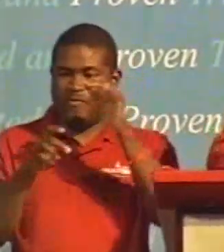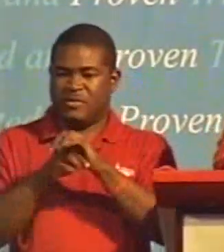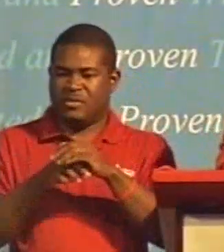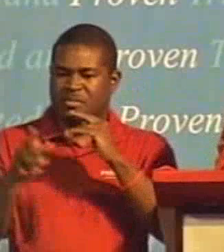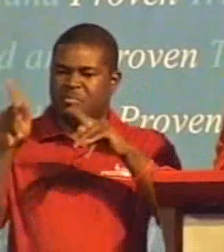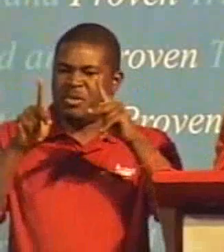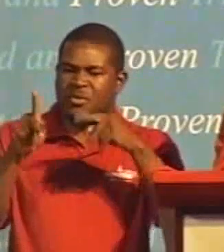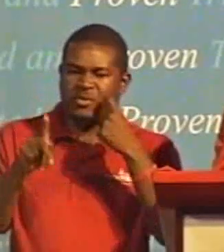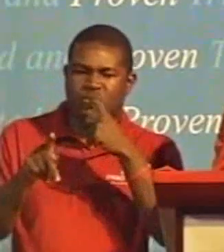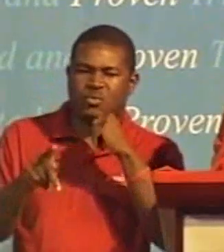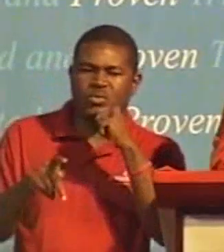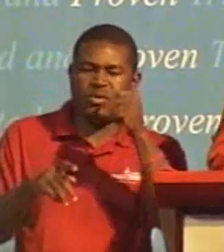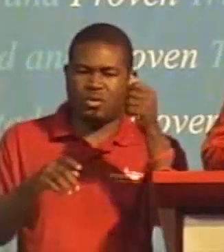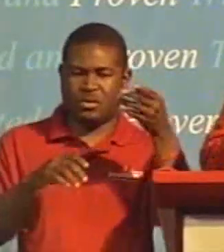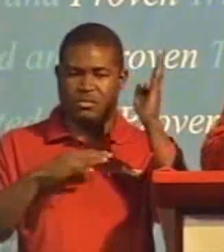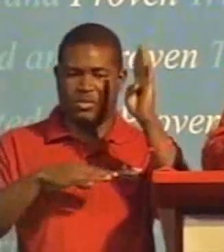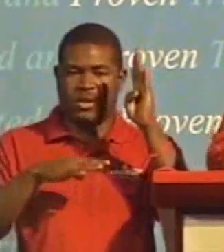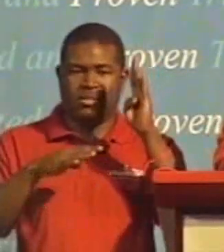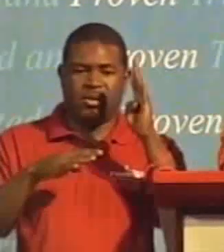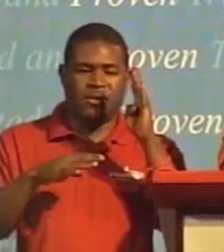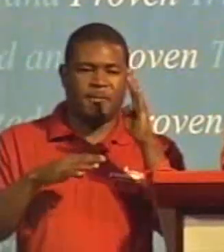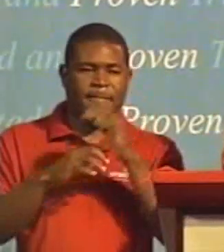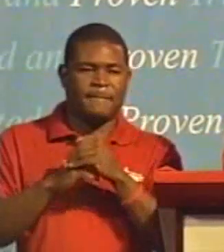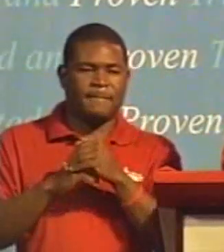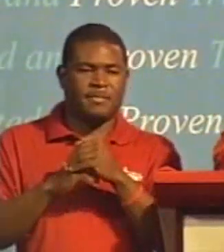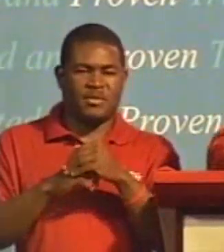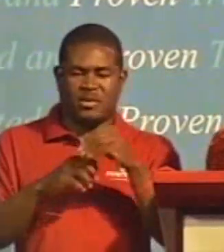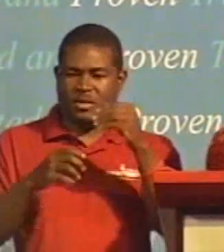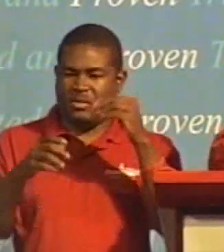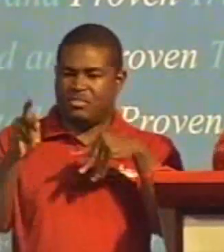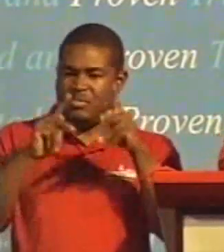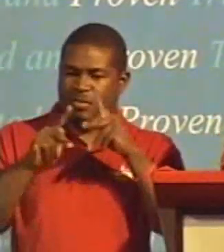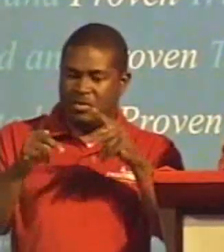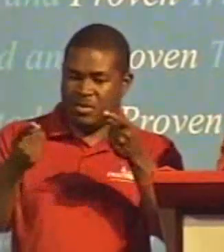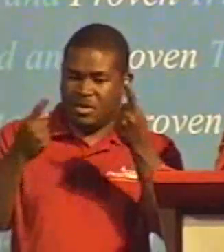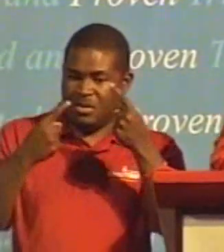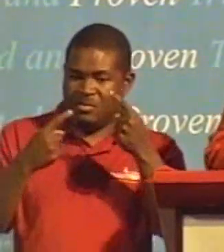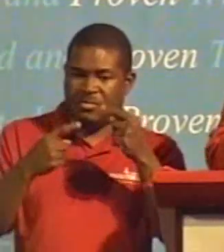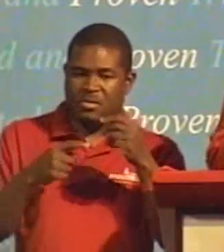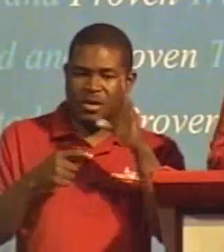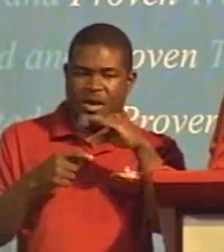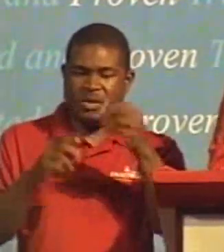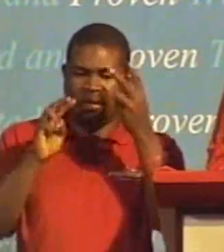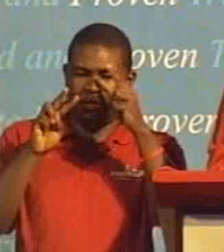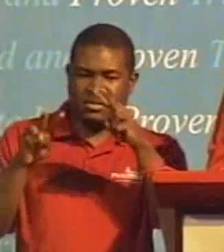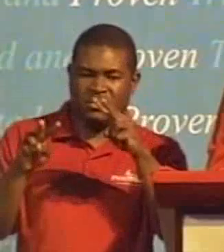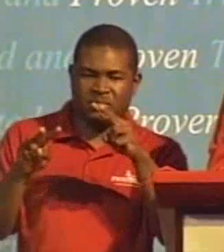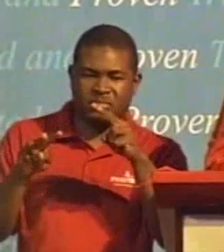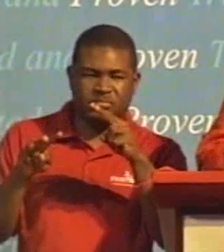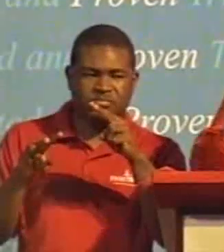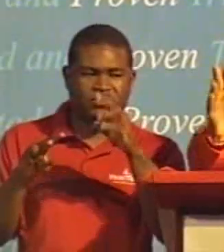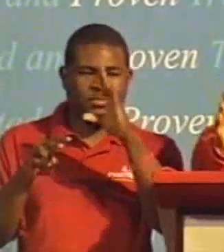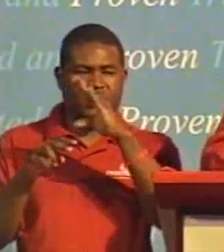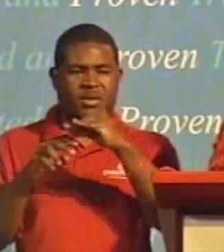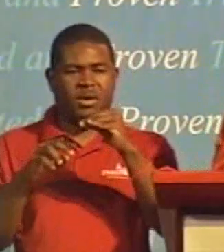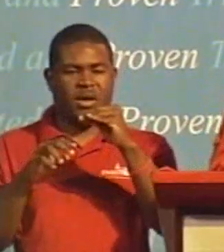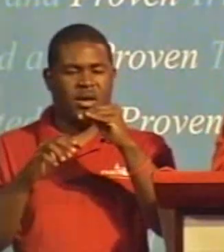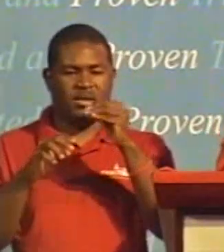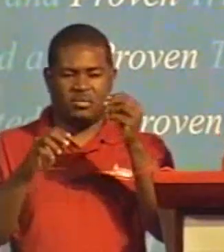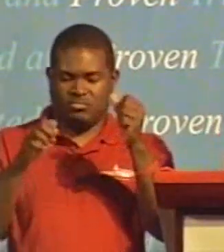bid. Foreigners came, they picked up the papers, they looked, they drove